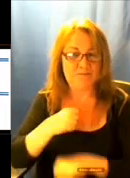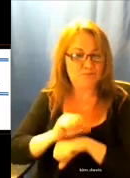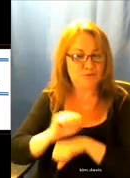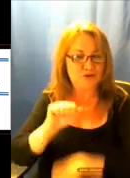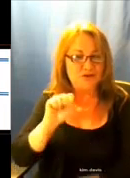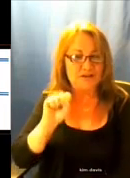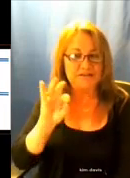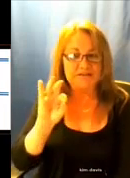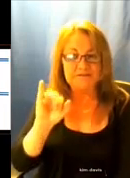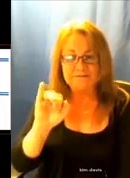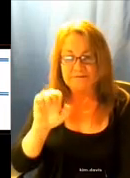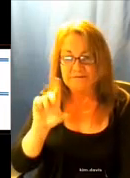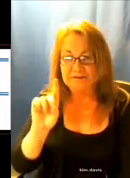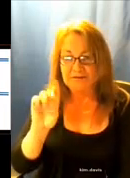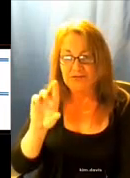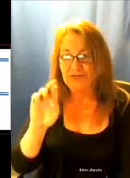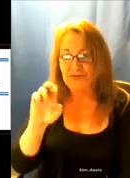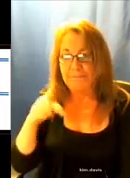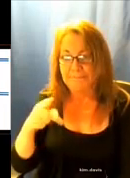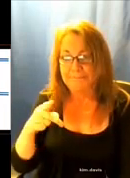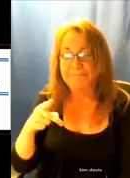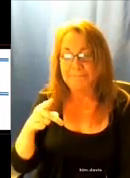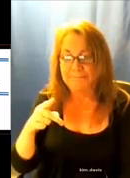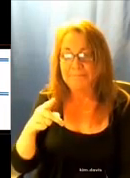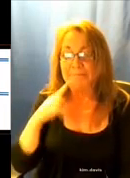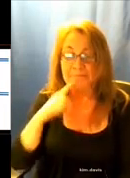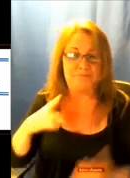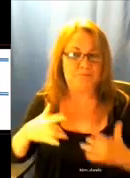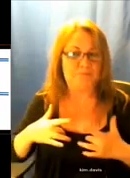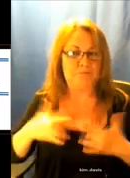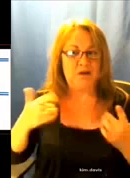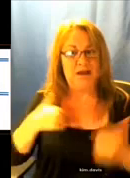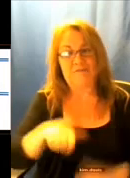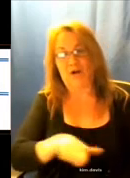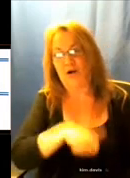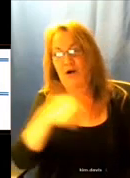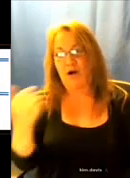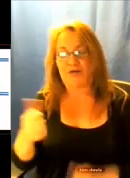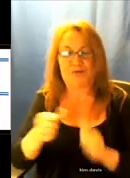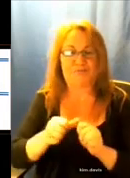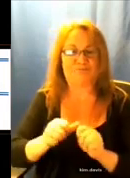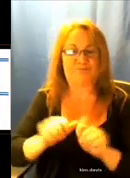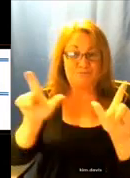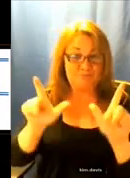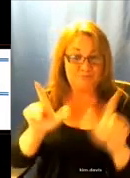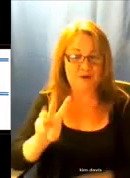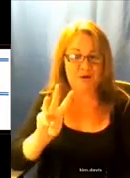in the Lincoln office and I am a field representative.